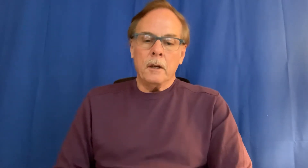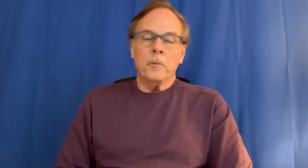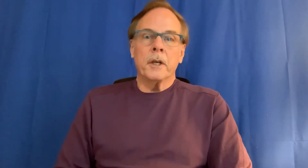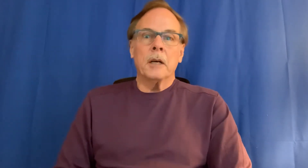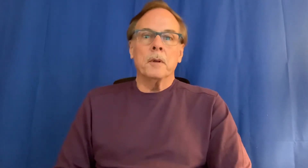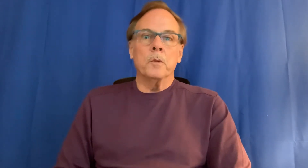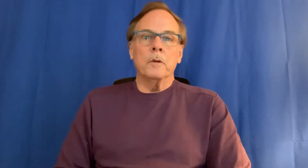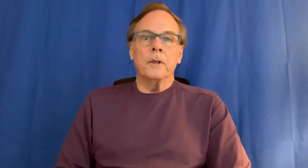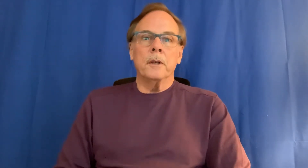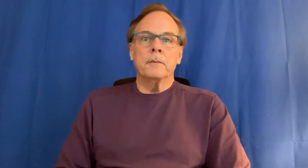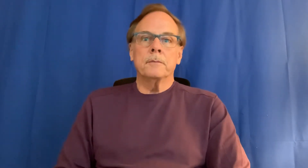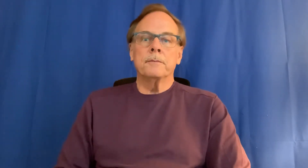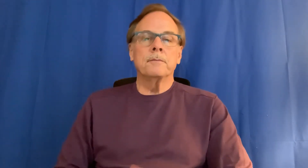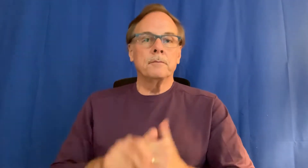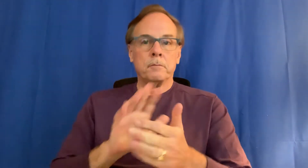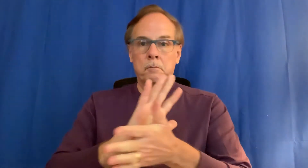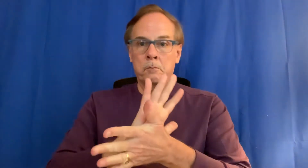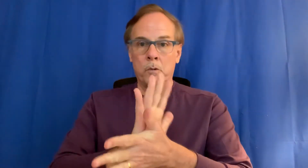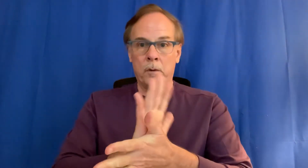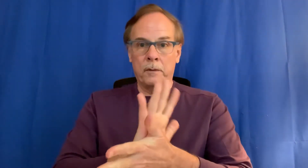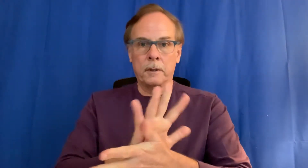Pick up a movie.